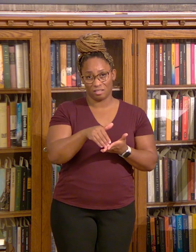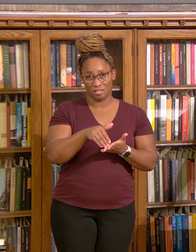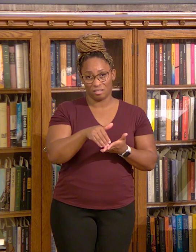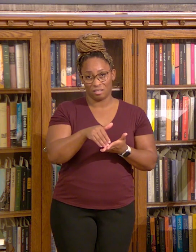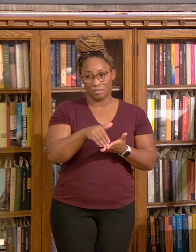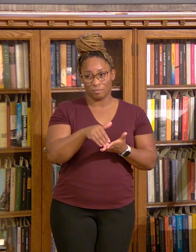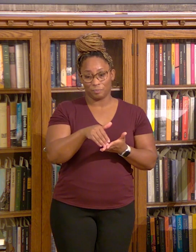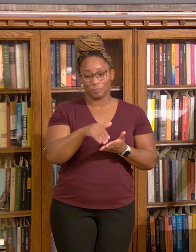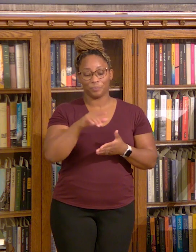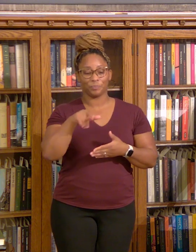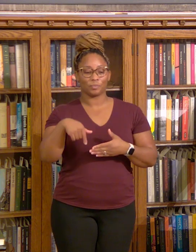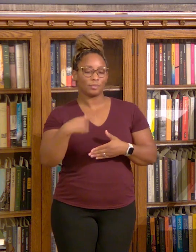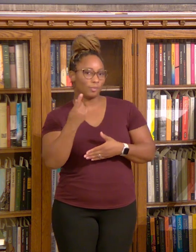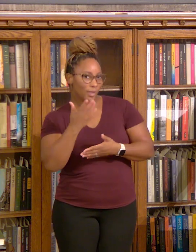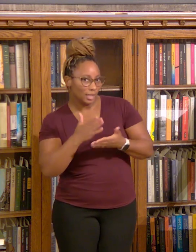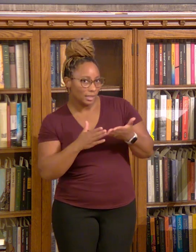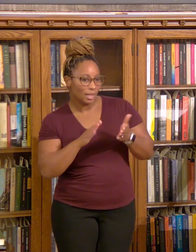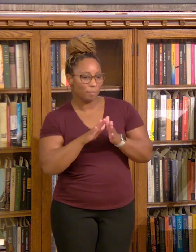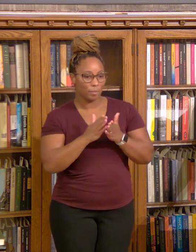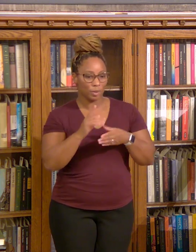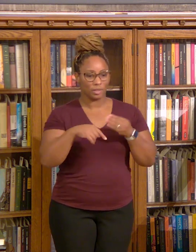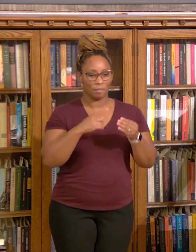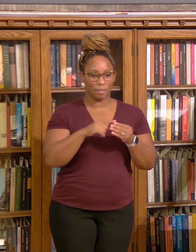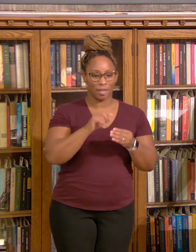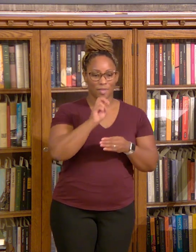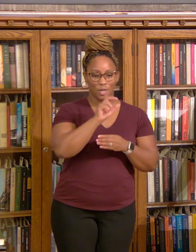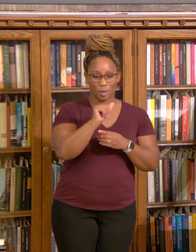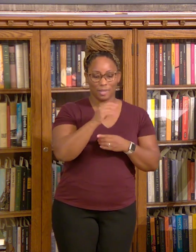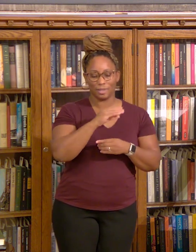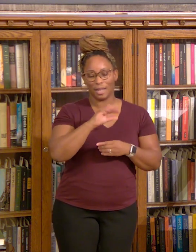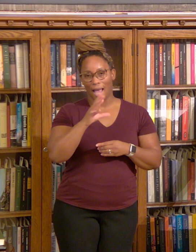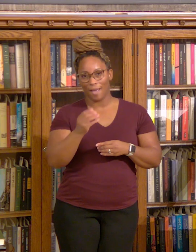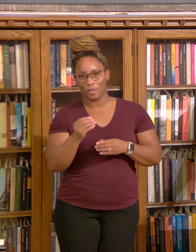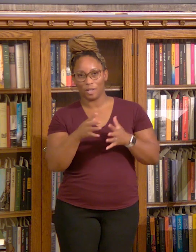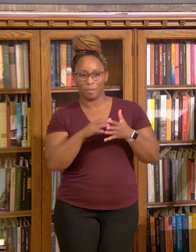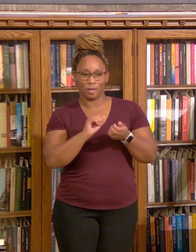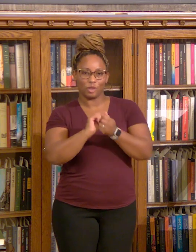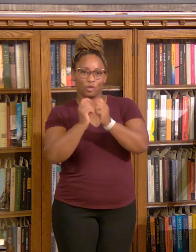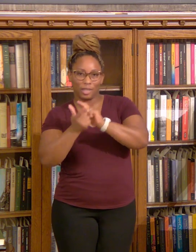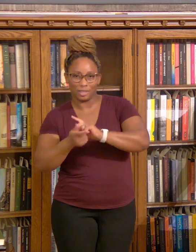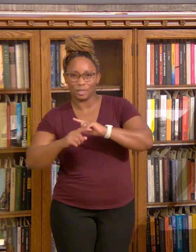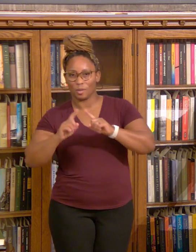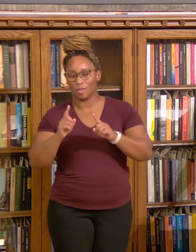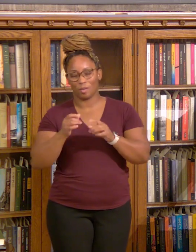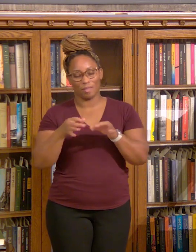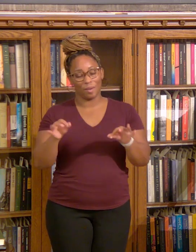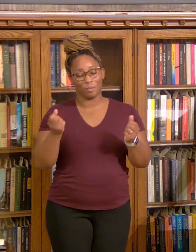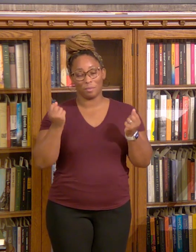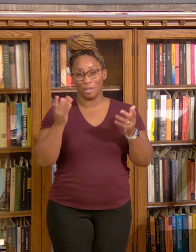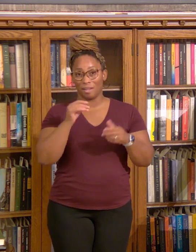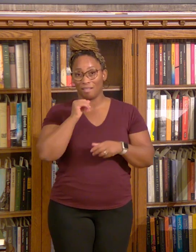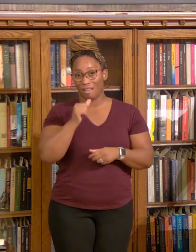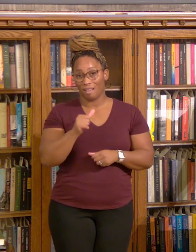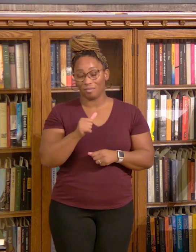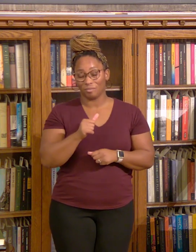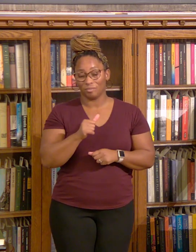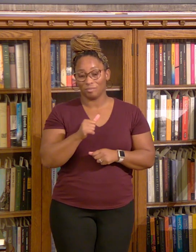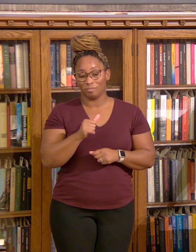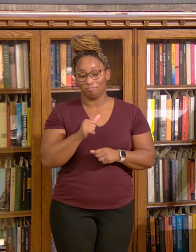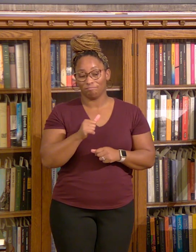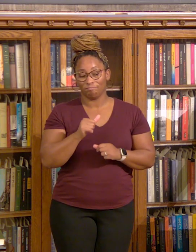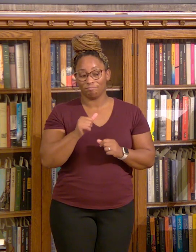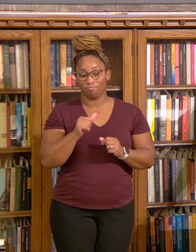million only some books about the United States and African-Americans are translated many are not